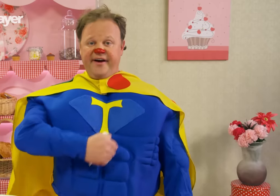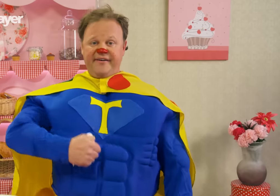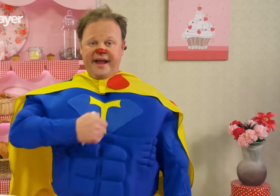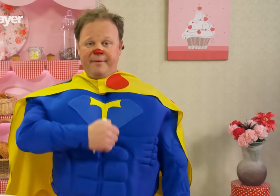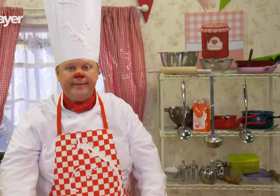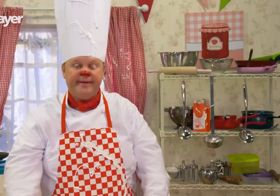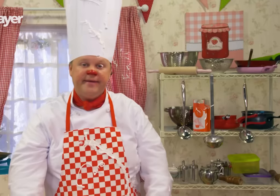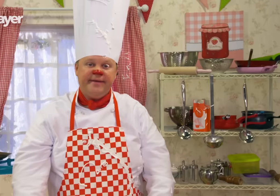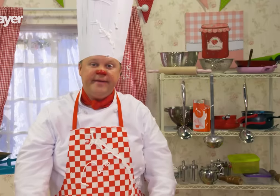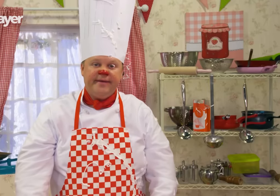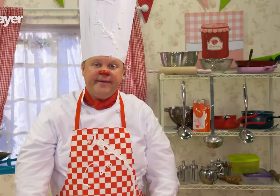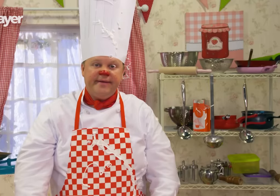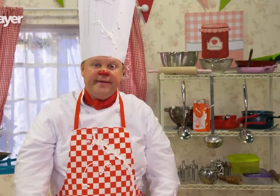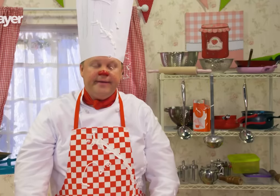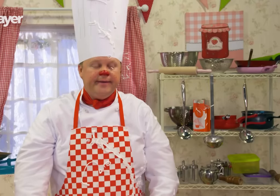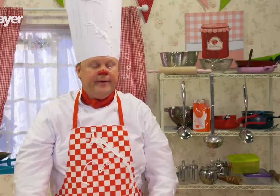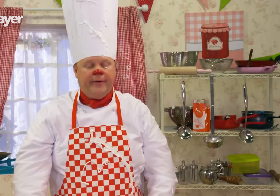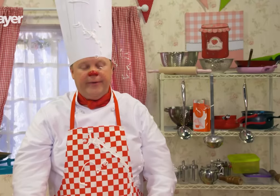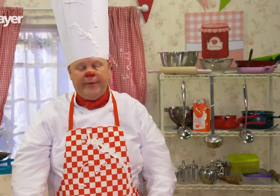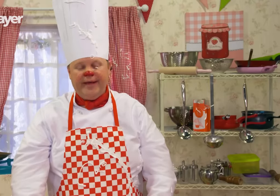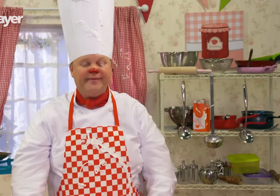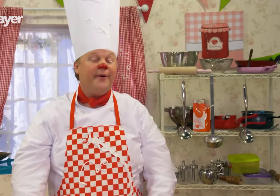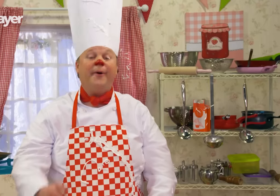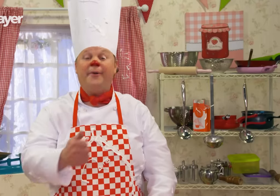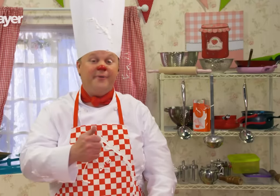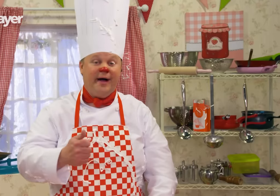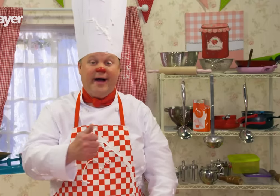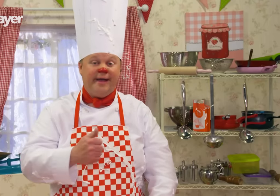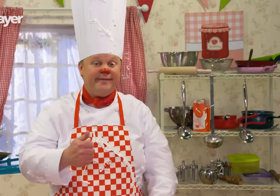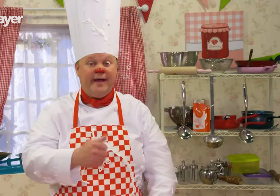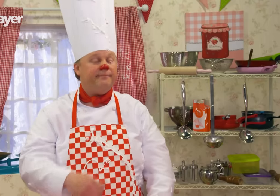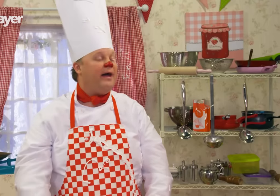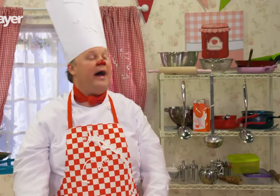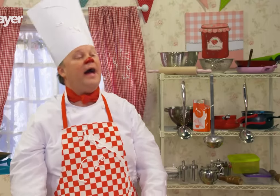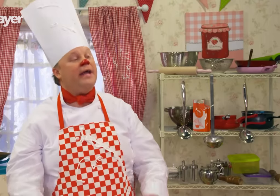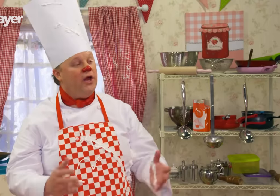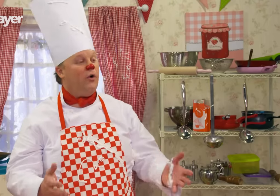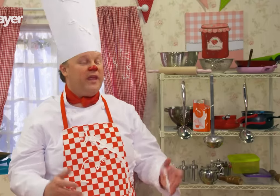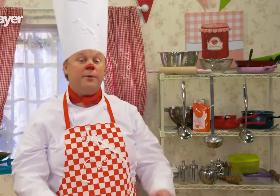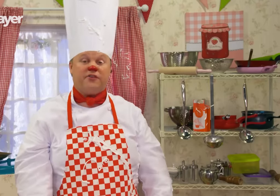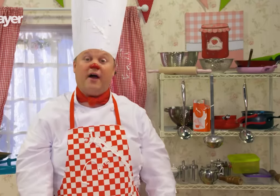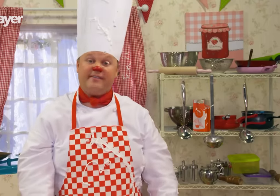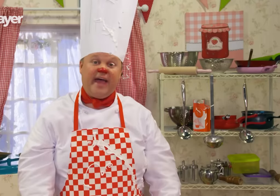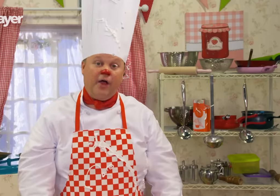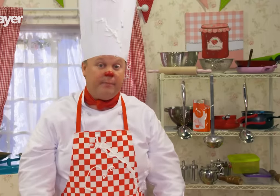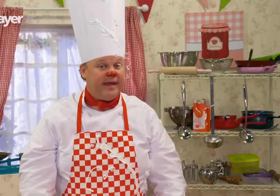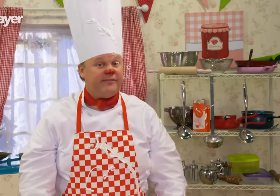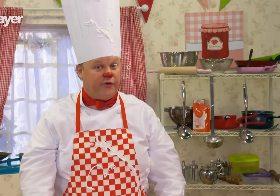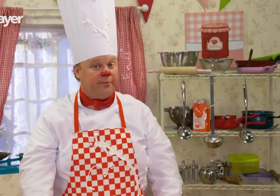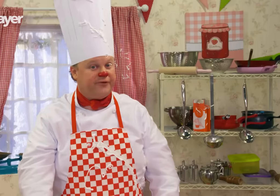sorry, Baker Tumble. Oh, it's all right. I know that you were trying to help me, Super